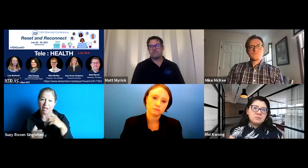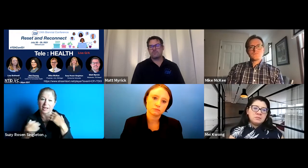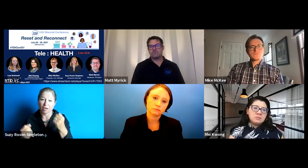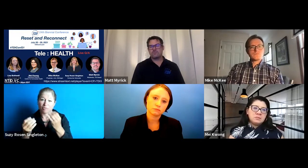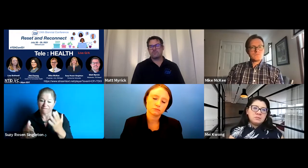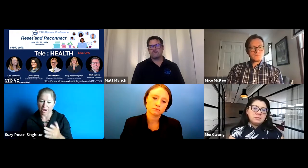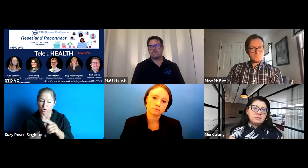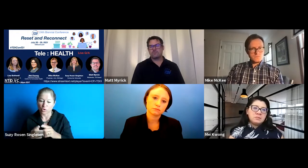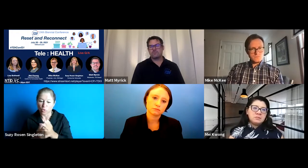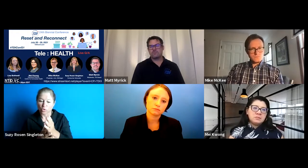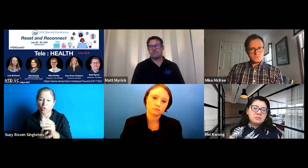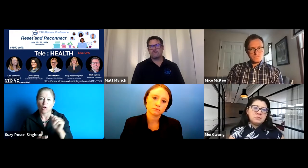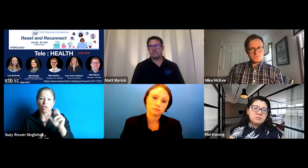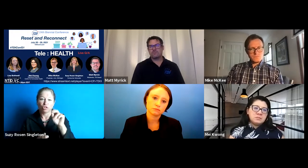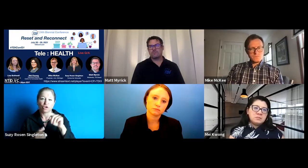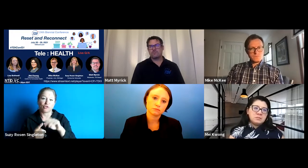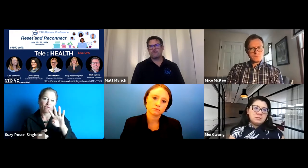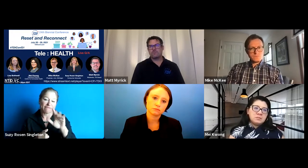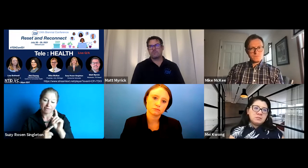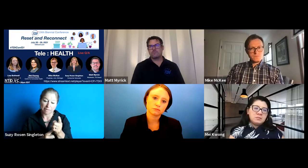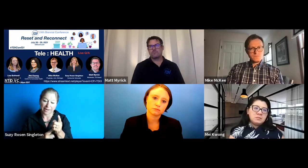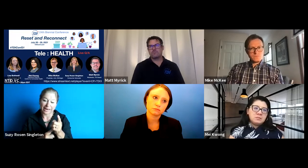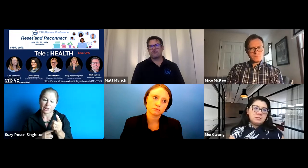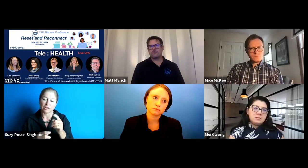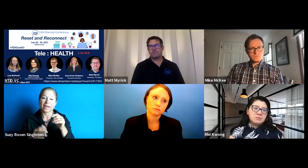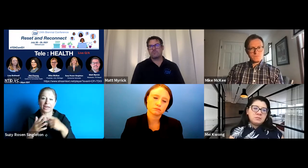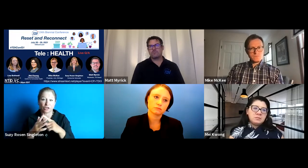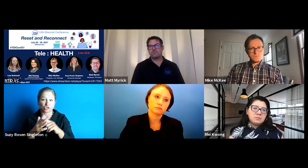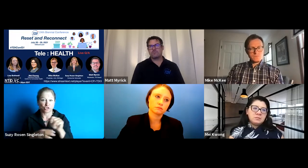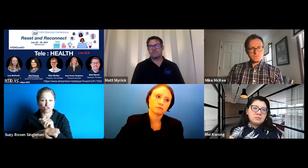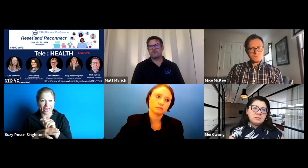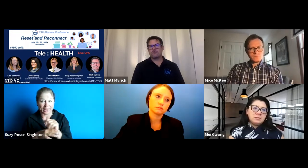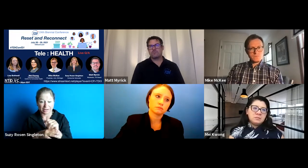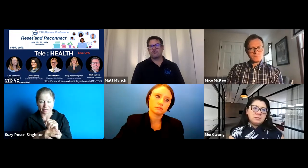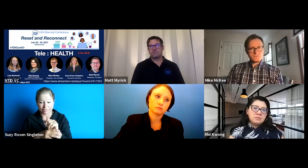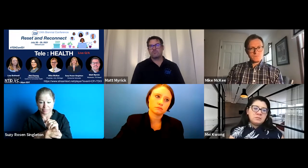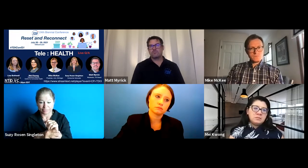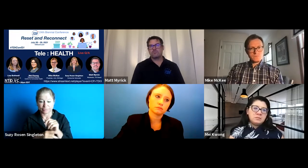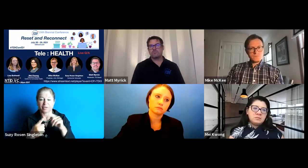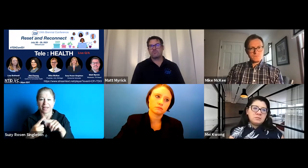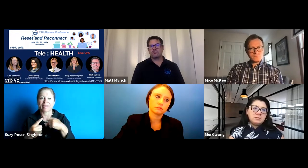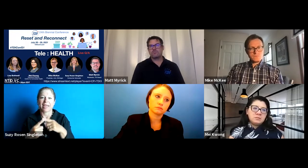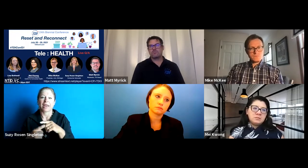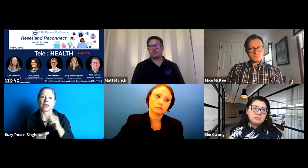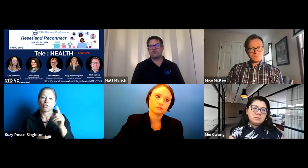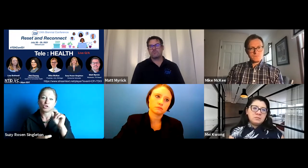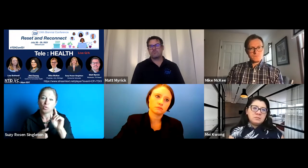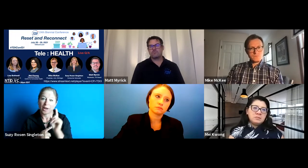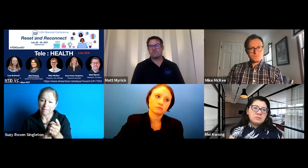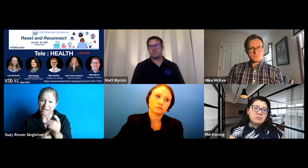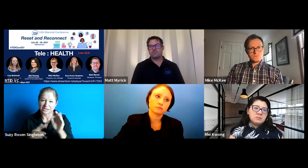then required every single telehealth provider to go through a 30 to 45-minute initial training